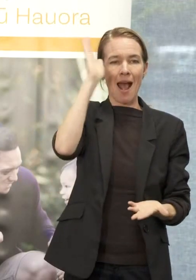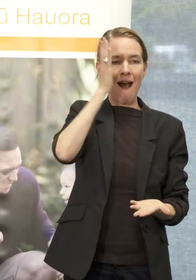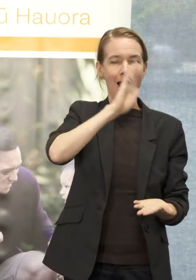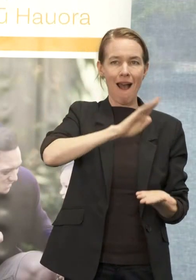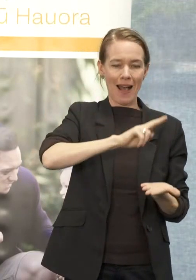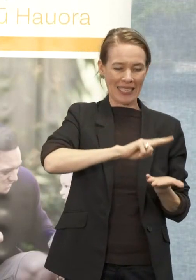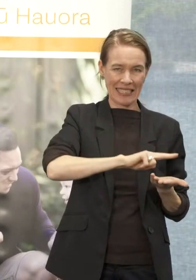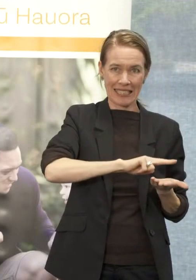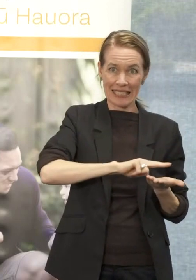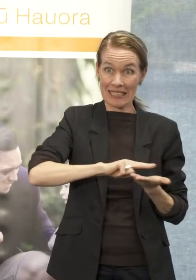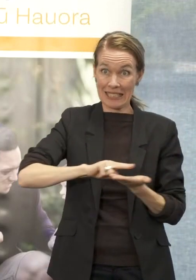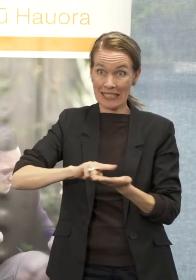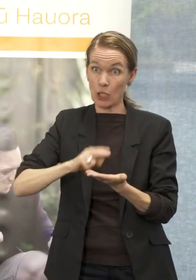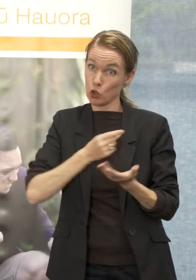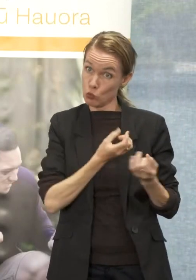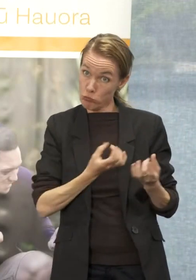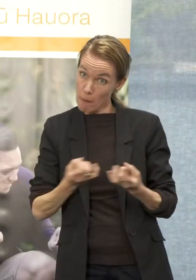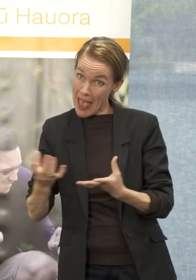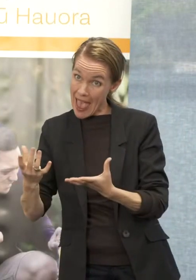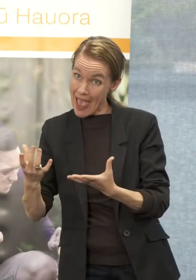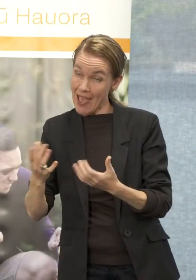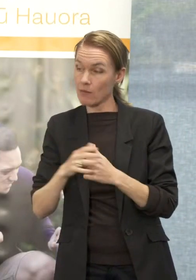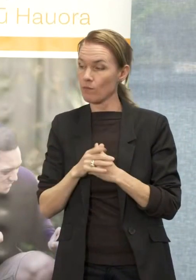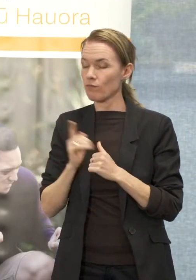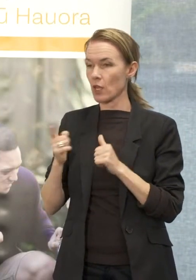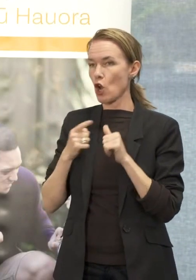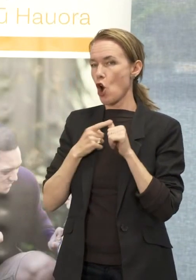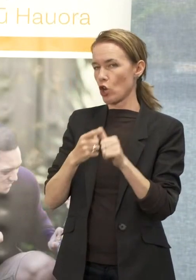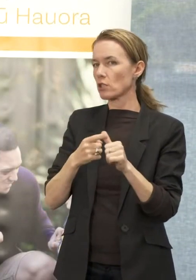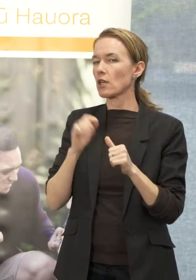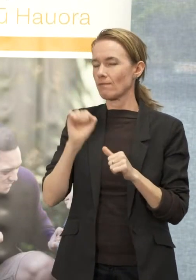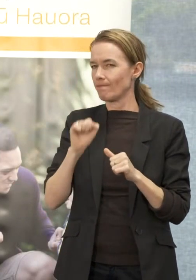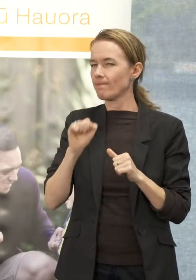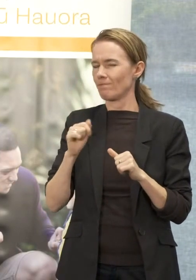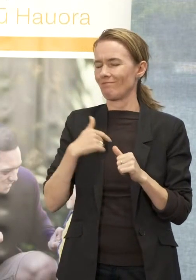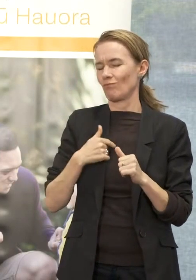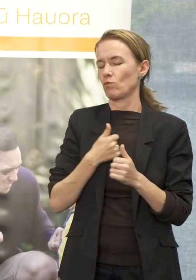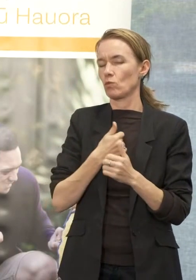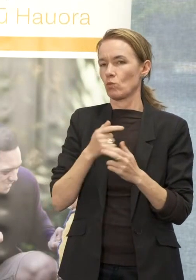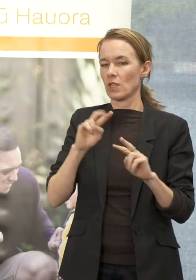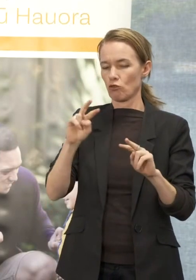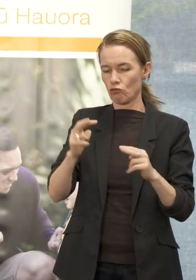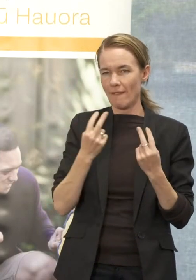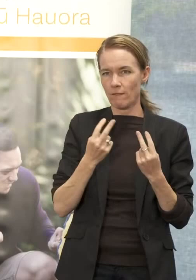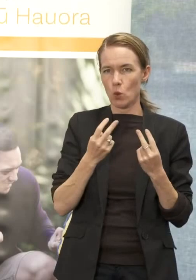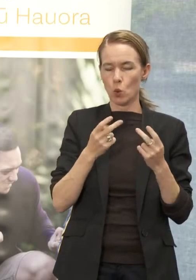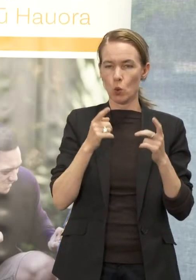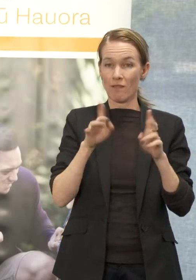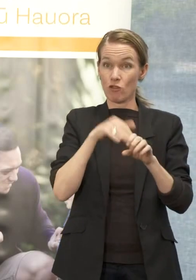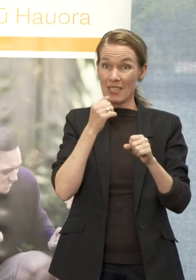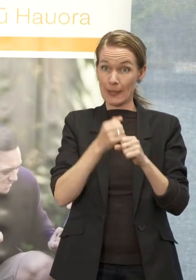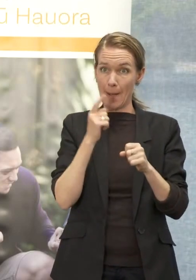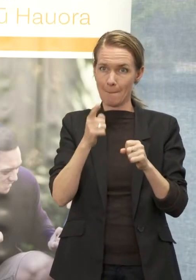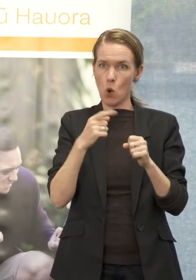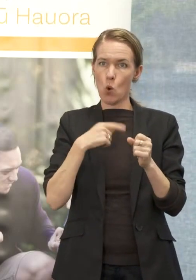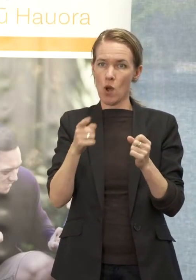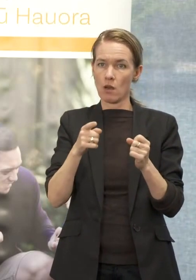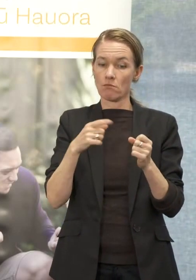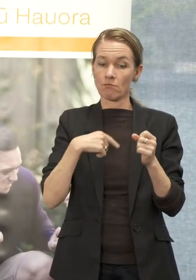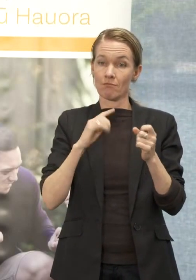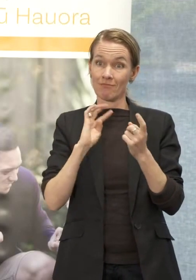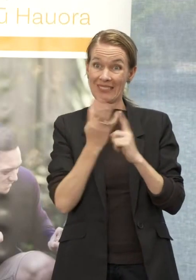looking at tightening the systems, and the best way of testing your tightening the systems is to do some sort of stress test. We